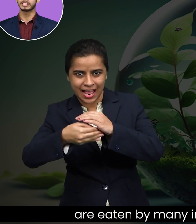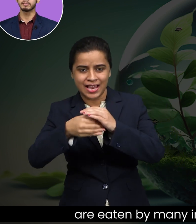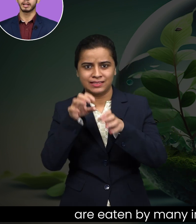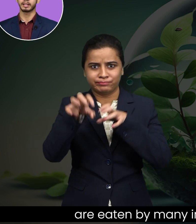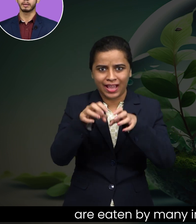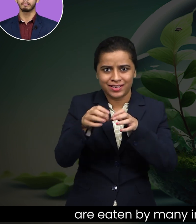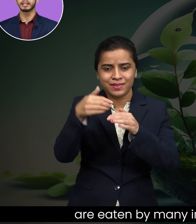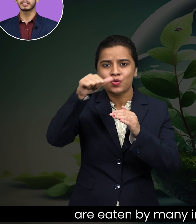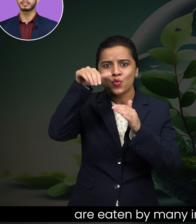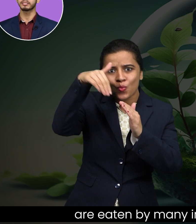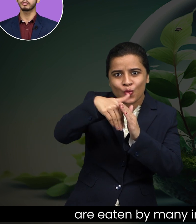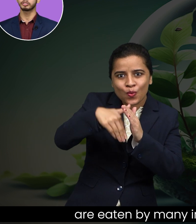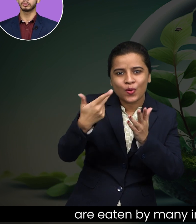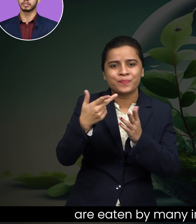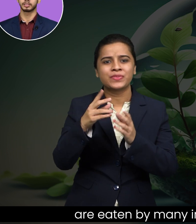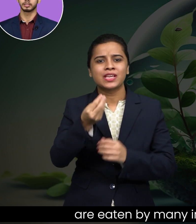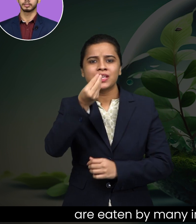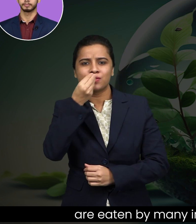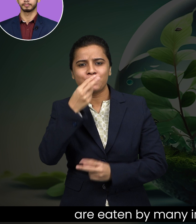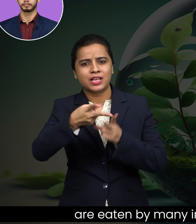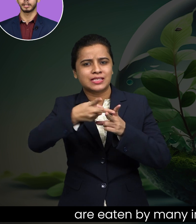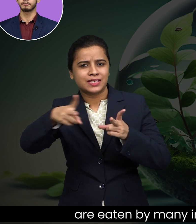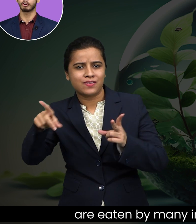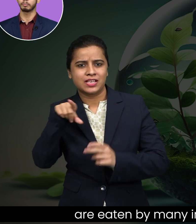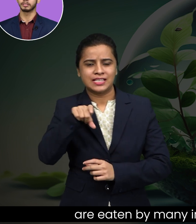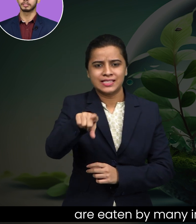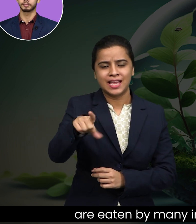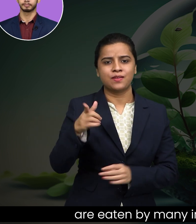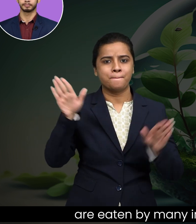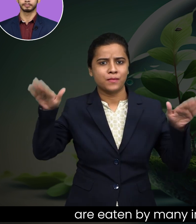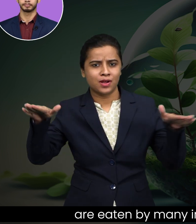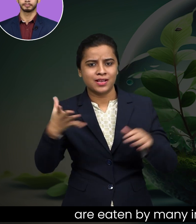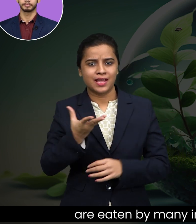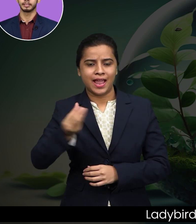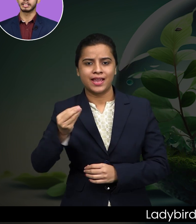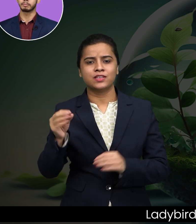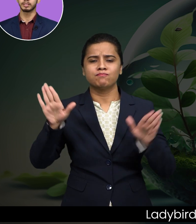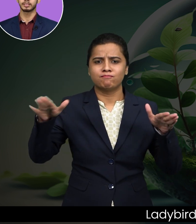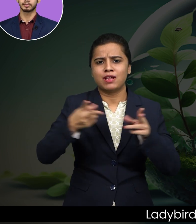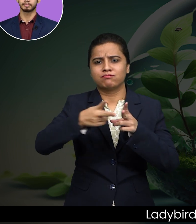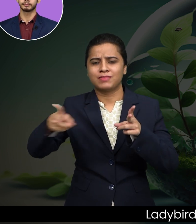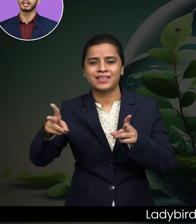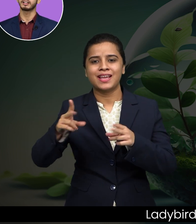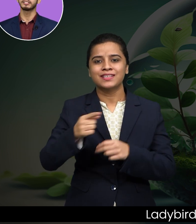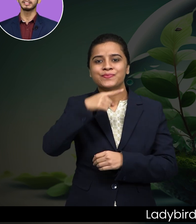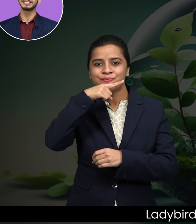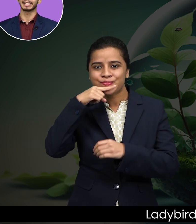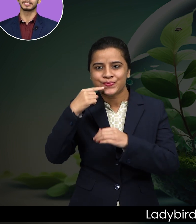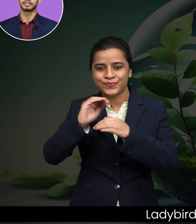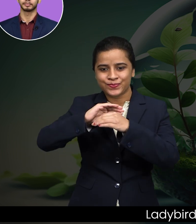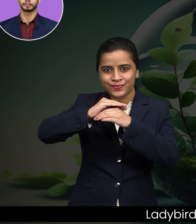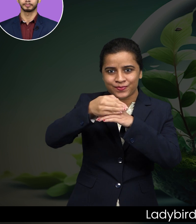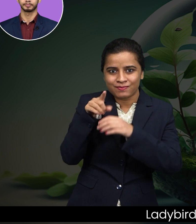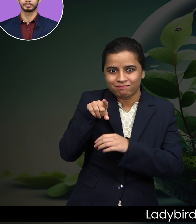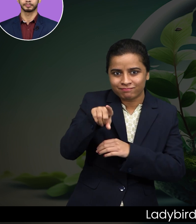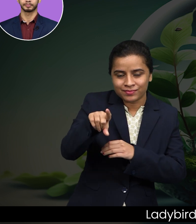are eaten by many insectivorous birds and warblers, ladybirds, and other